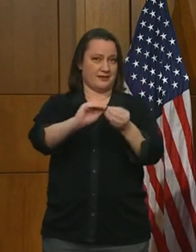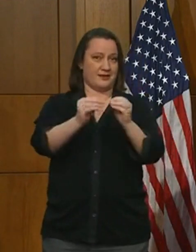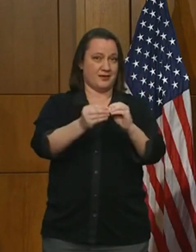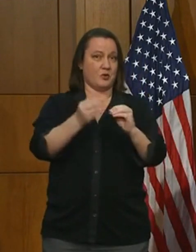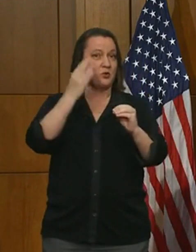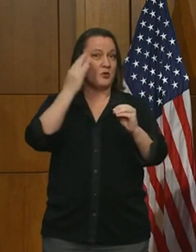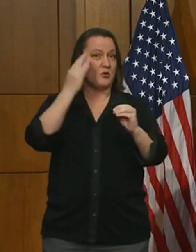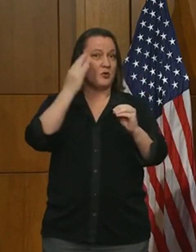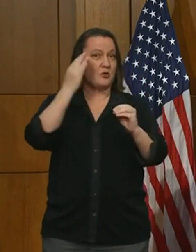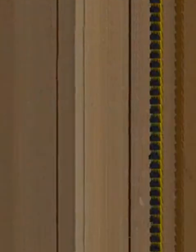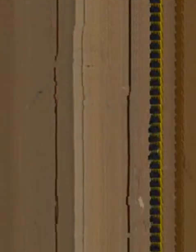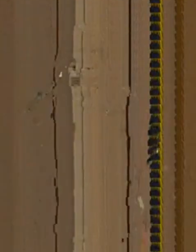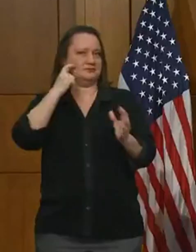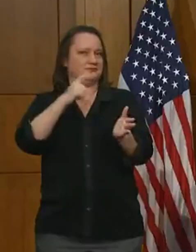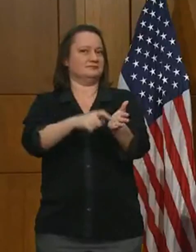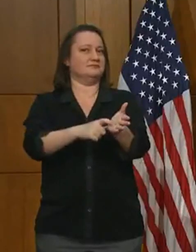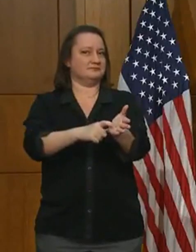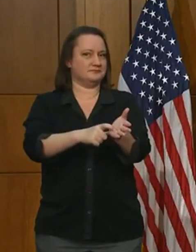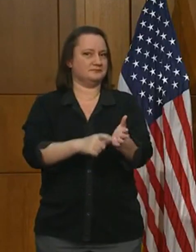learned of it. Do you have